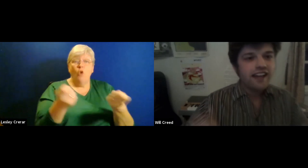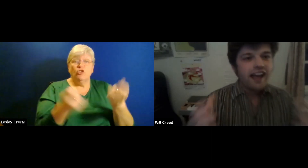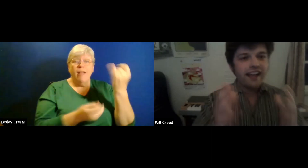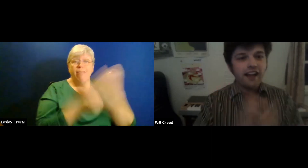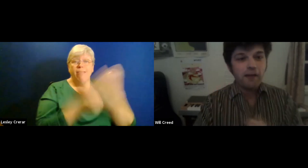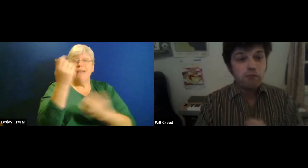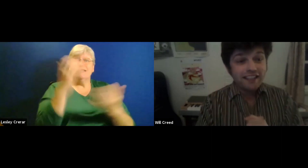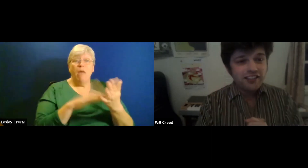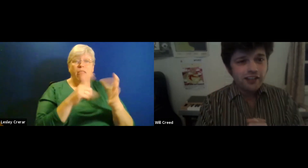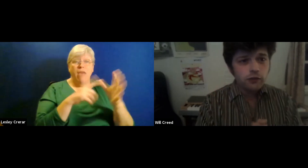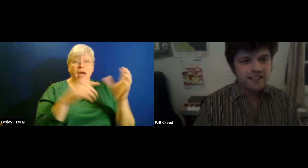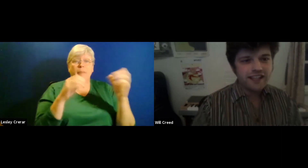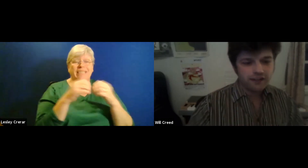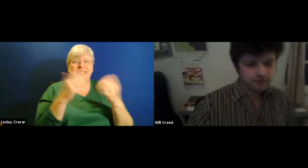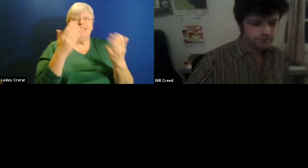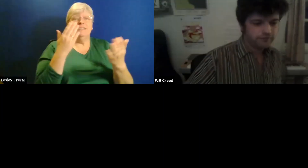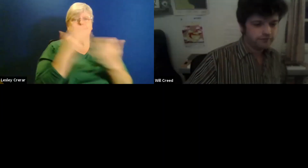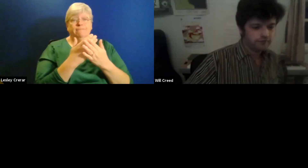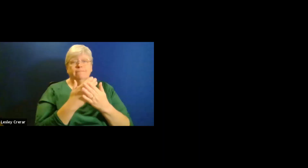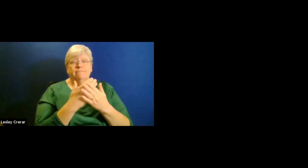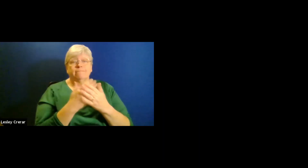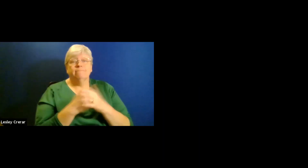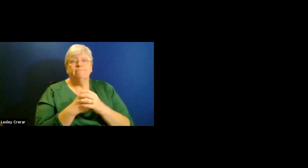It's and DJ Lukestina.